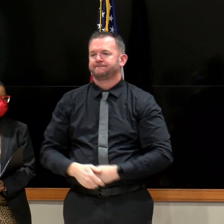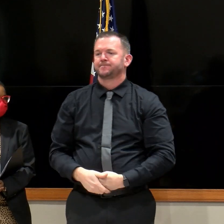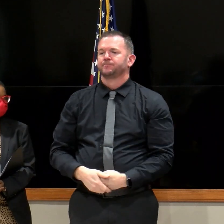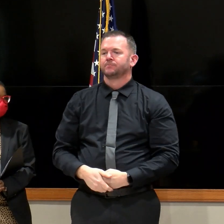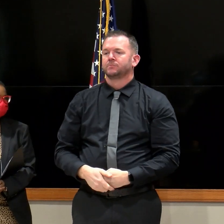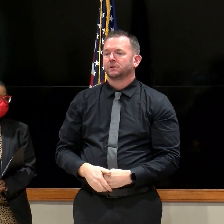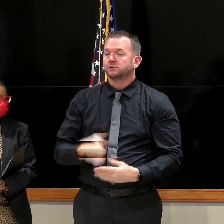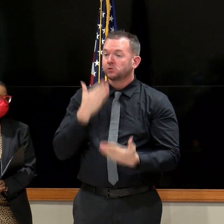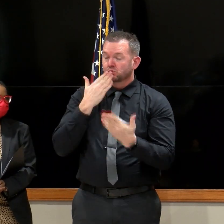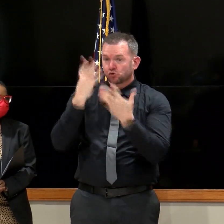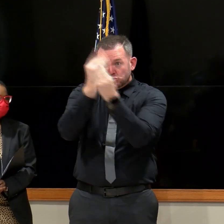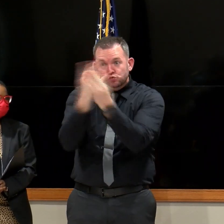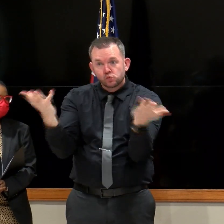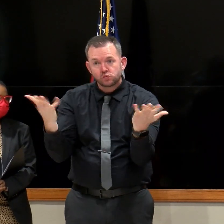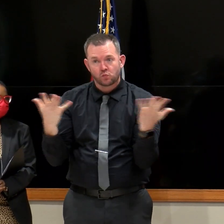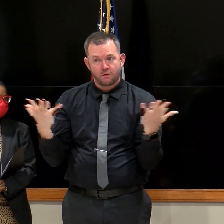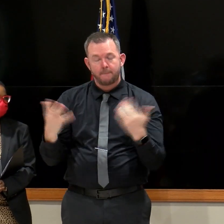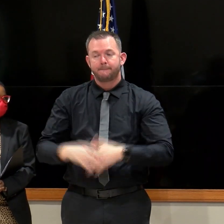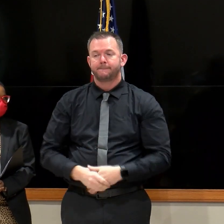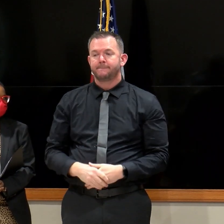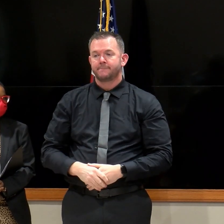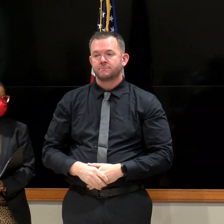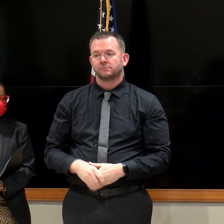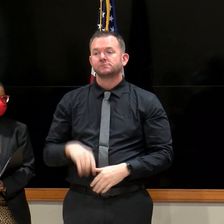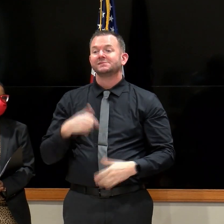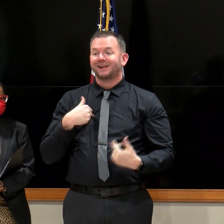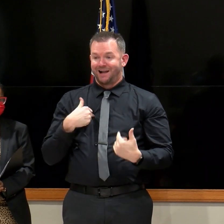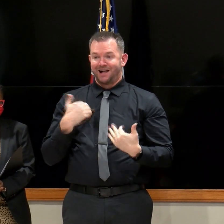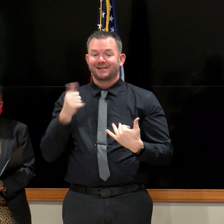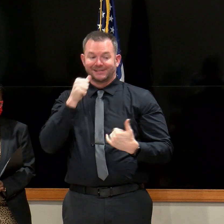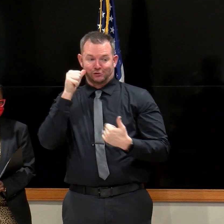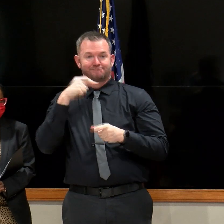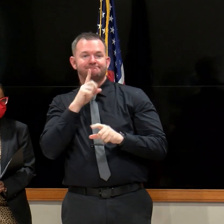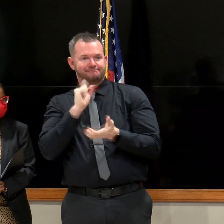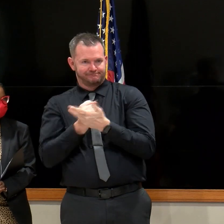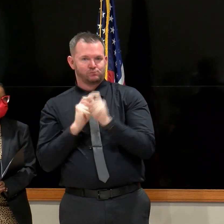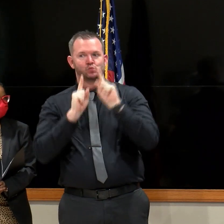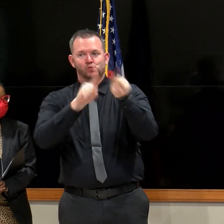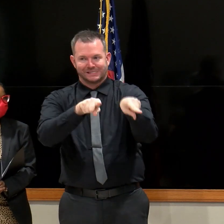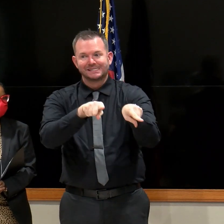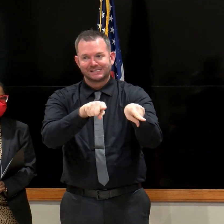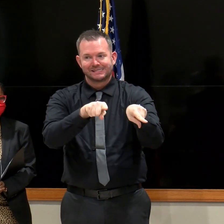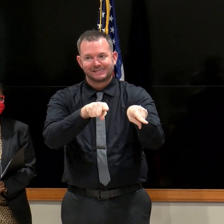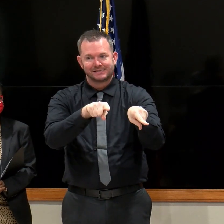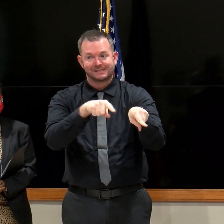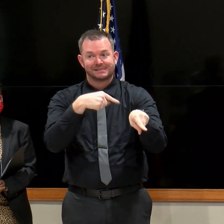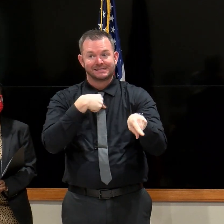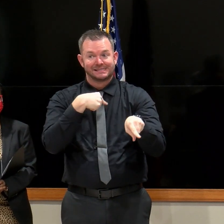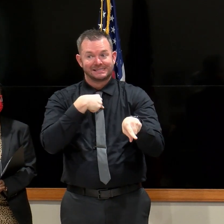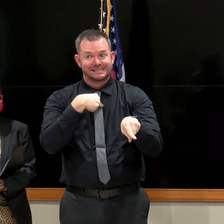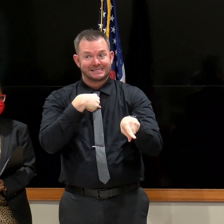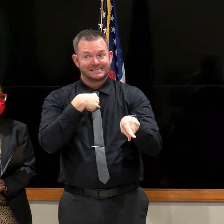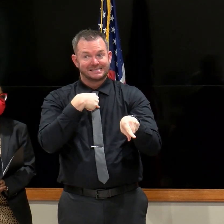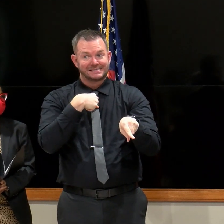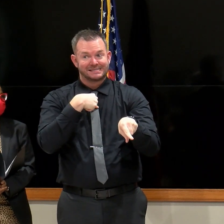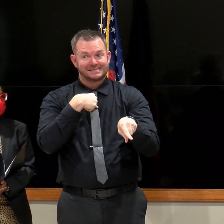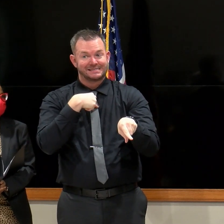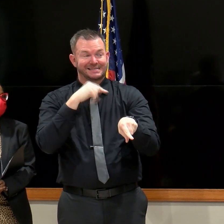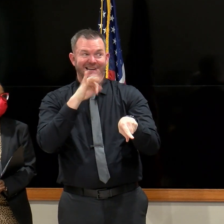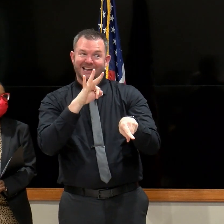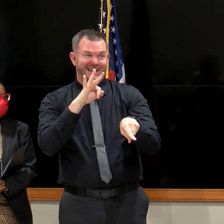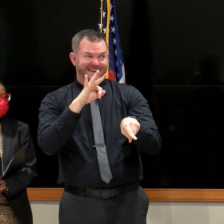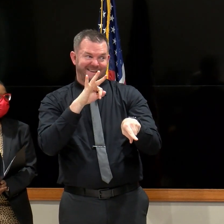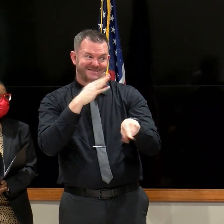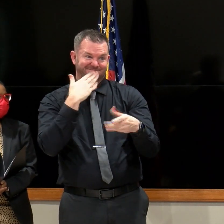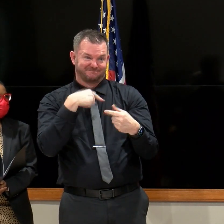good. Otherwise, I wouldn't be standing before you today. I would be on a Zoom call. Look, today the Houston Health